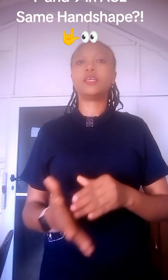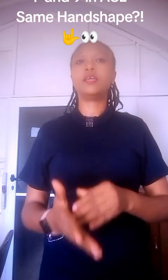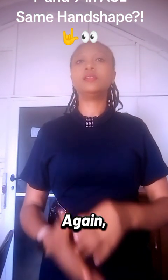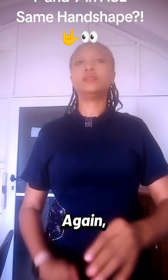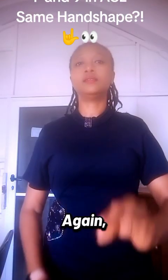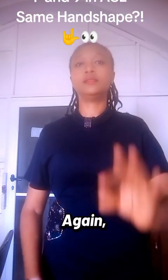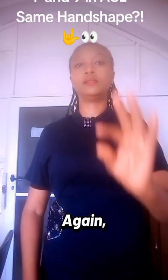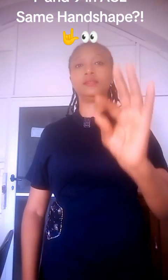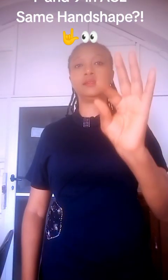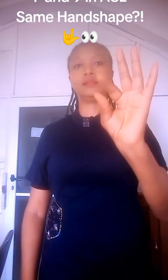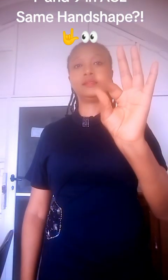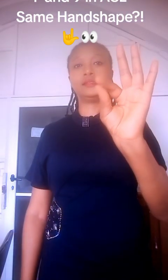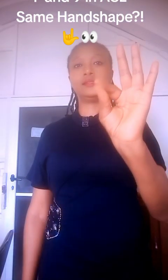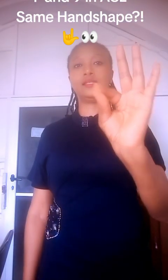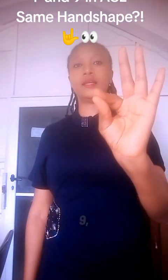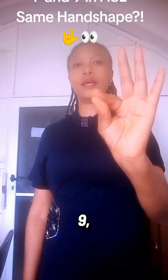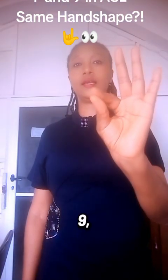Again. 9.